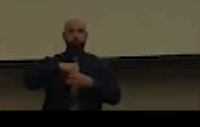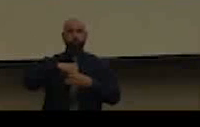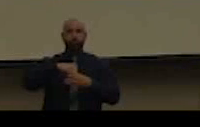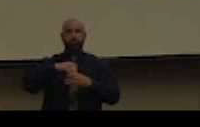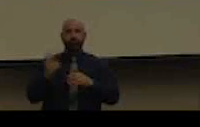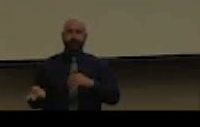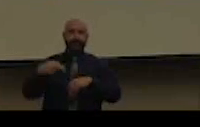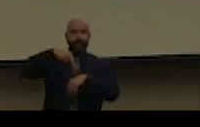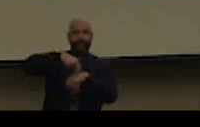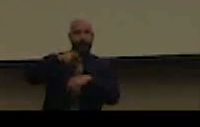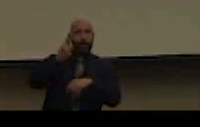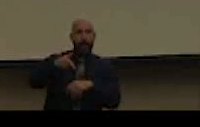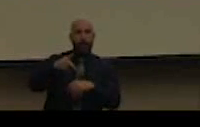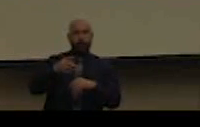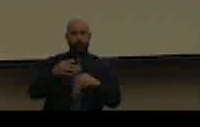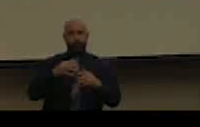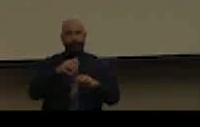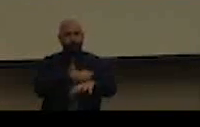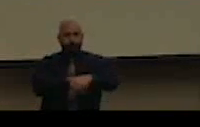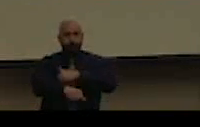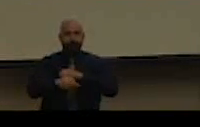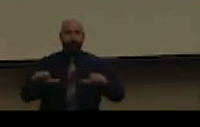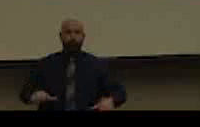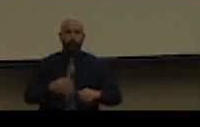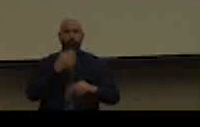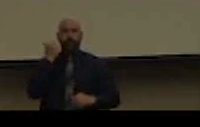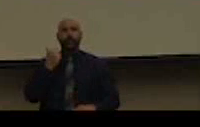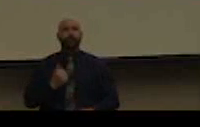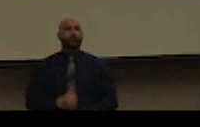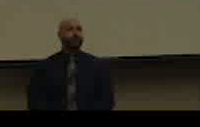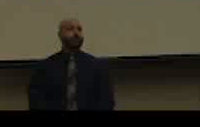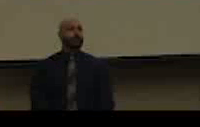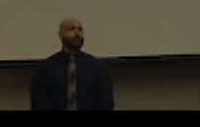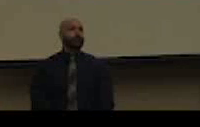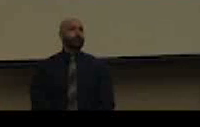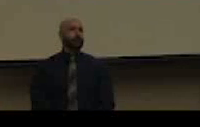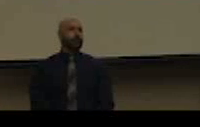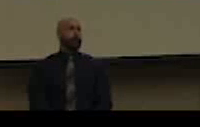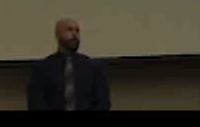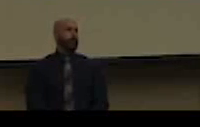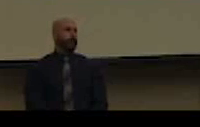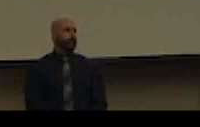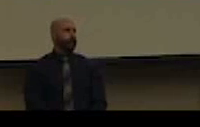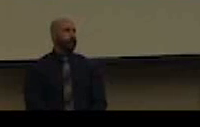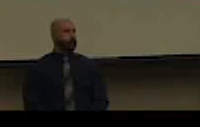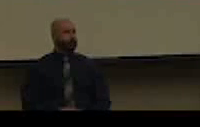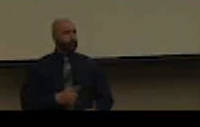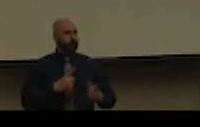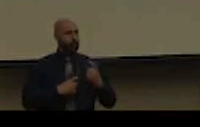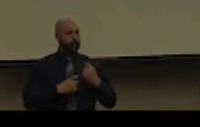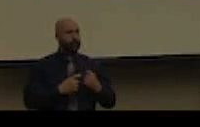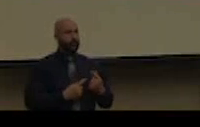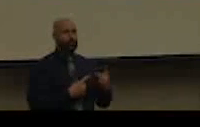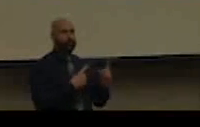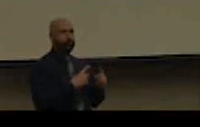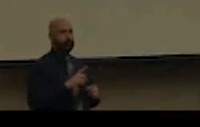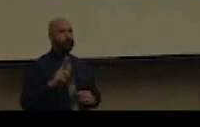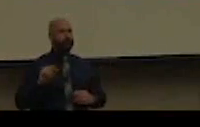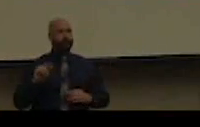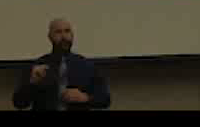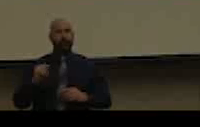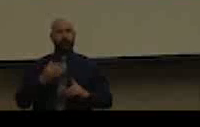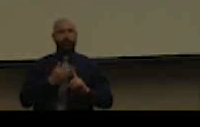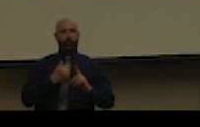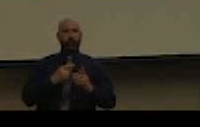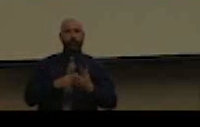by kids. Any questions about those data before we jump into what this now means for the commission's